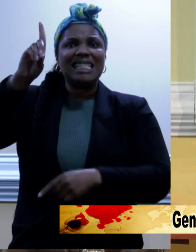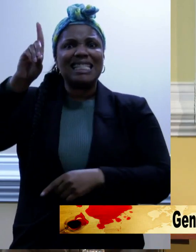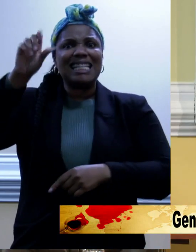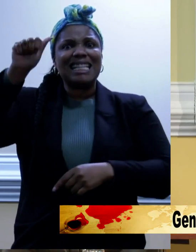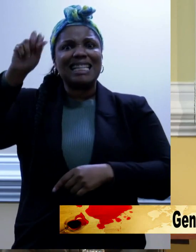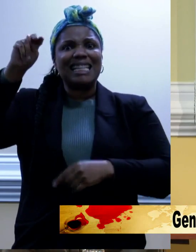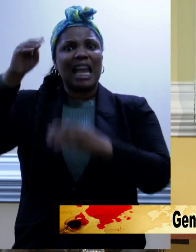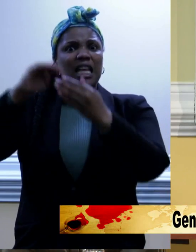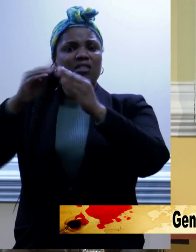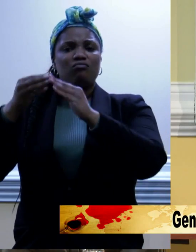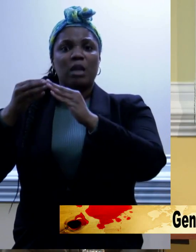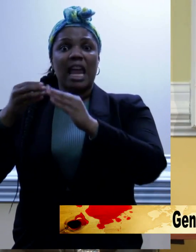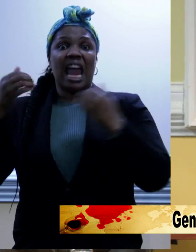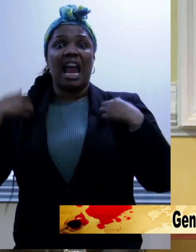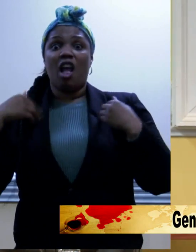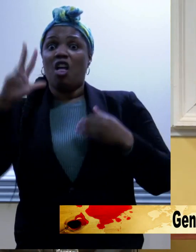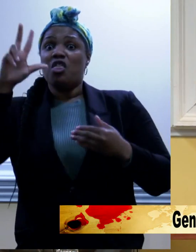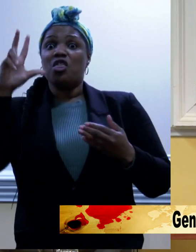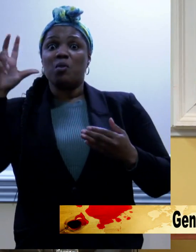with 300 servants what